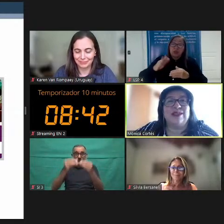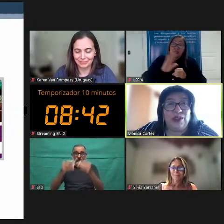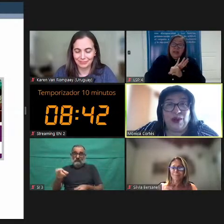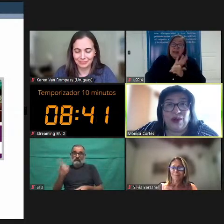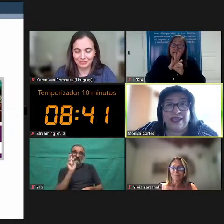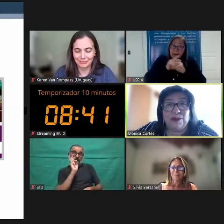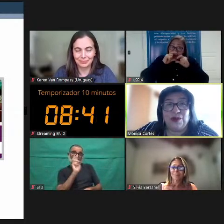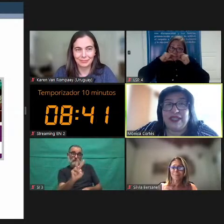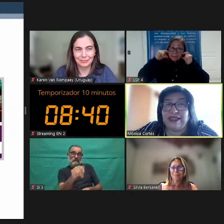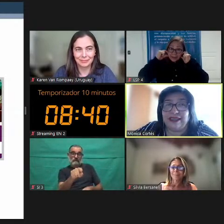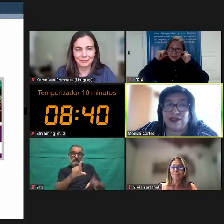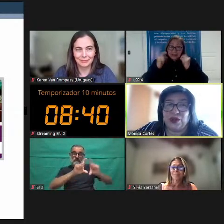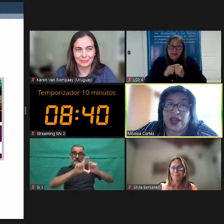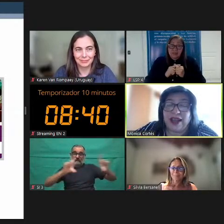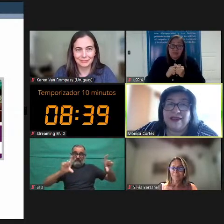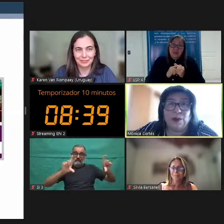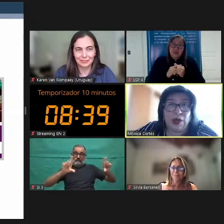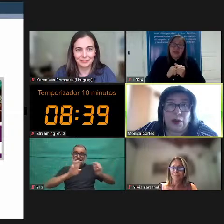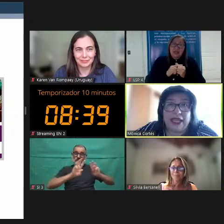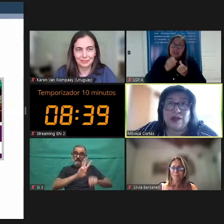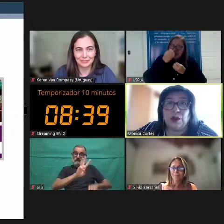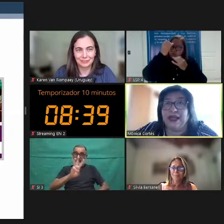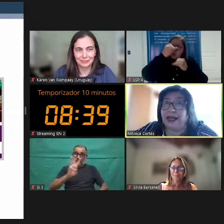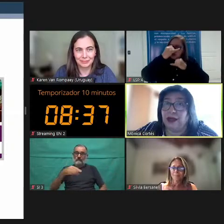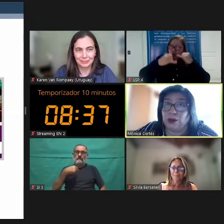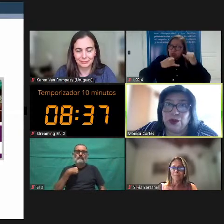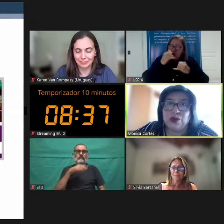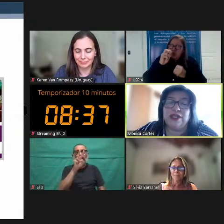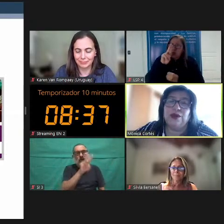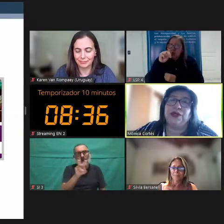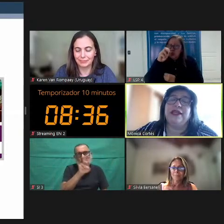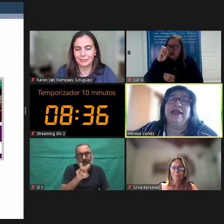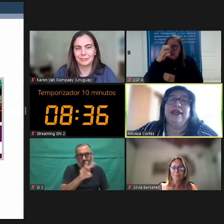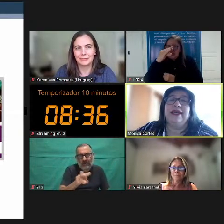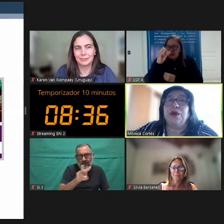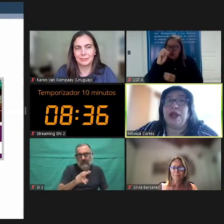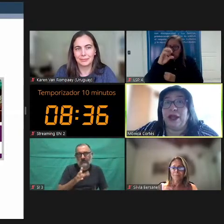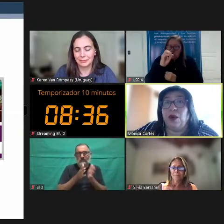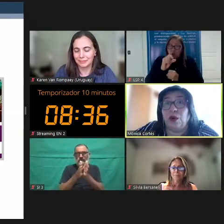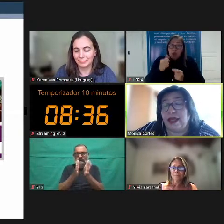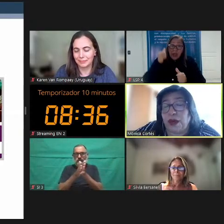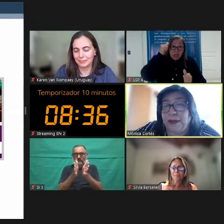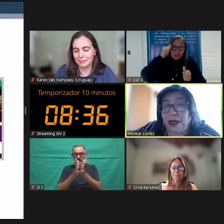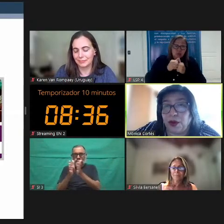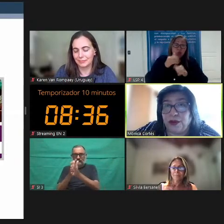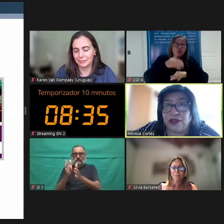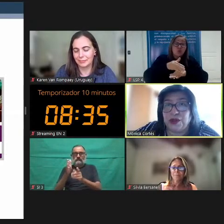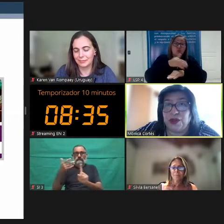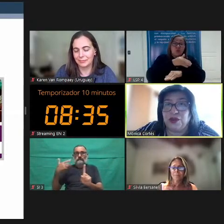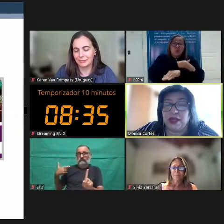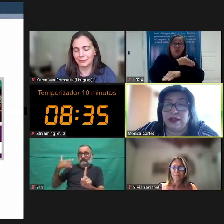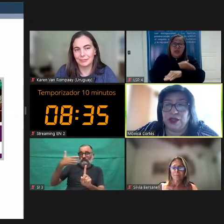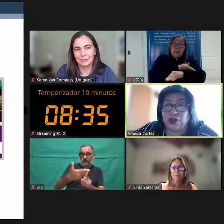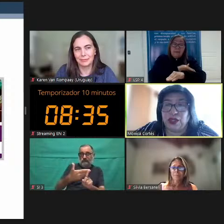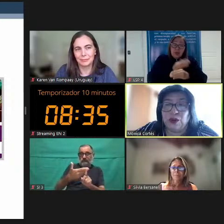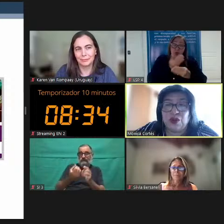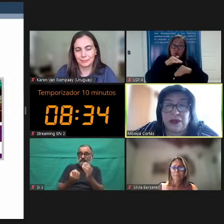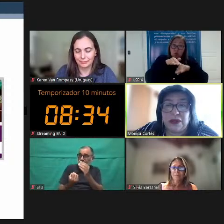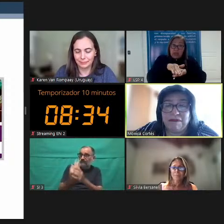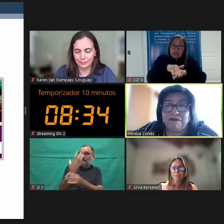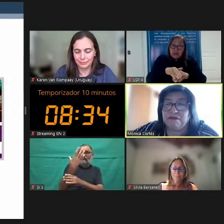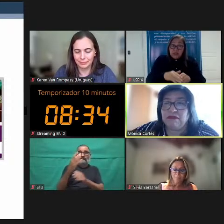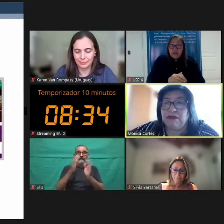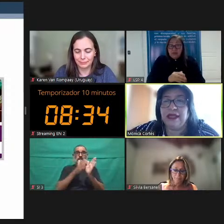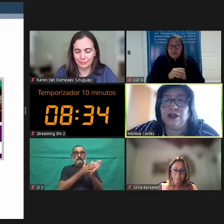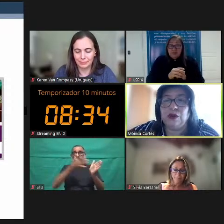out during the pandemic they are from international organisms unesco for example recognizing that better